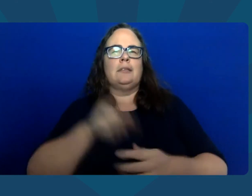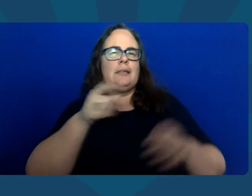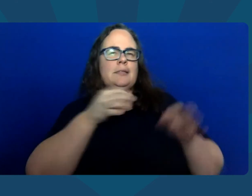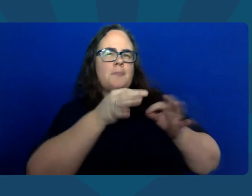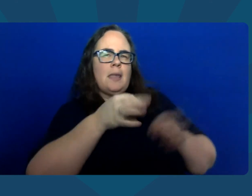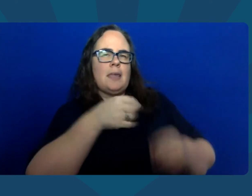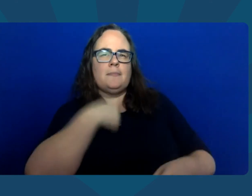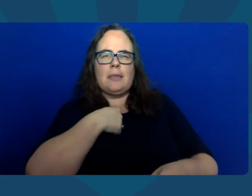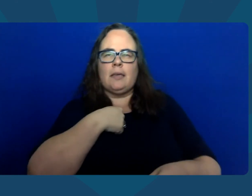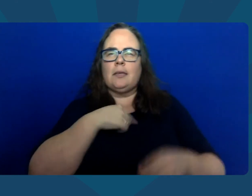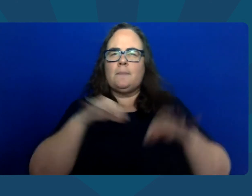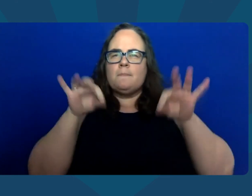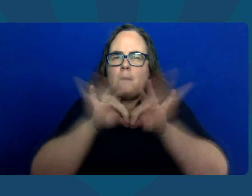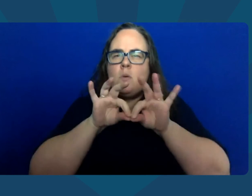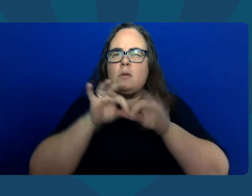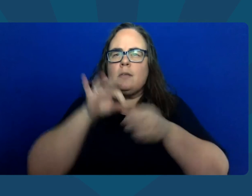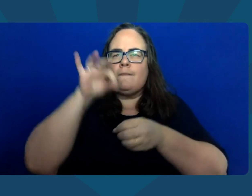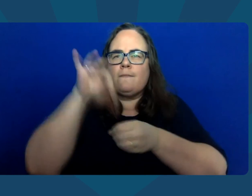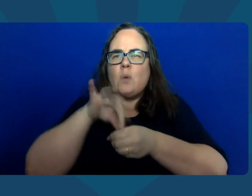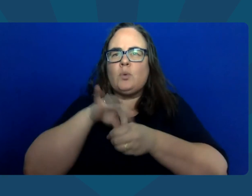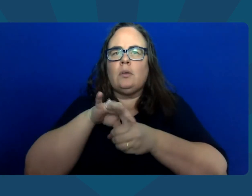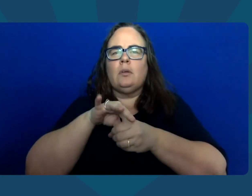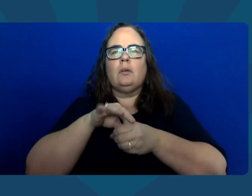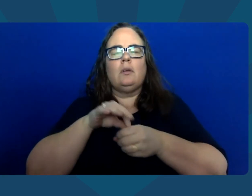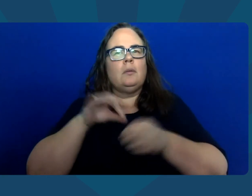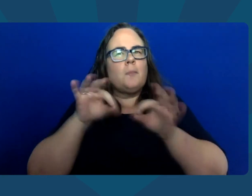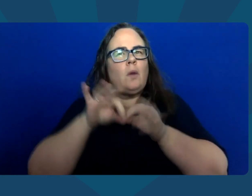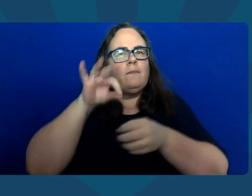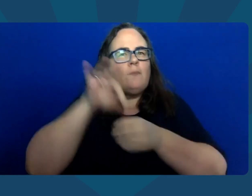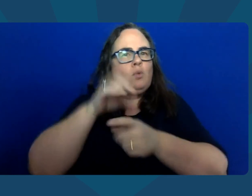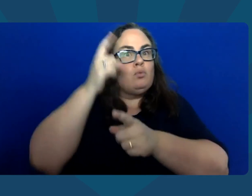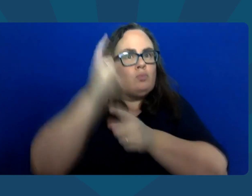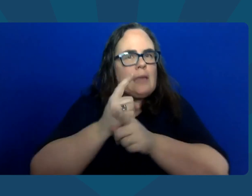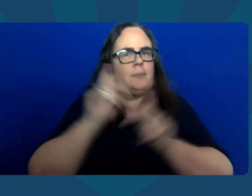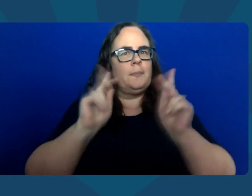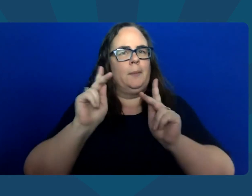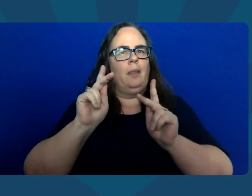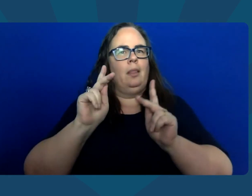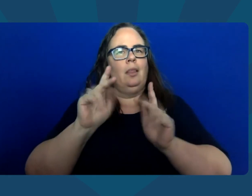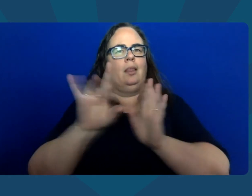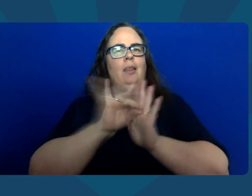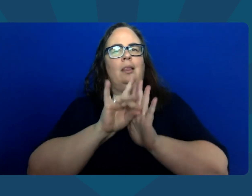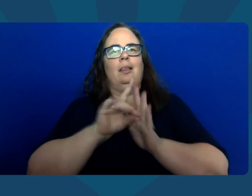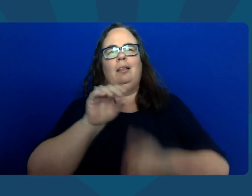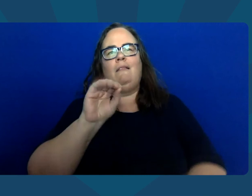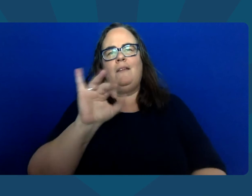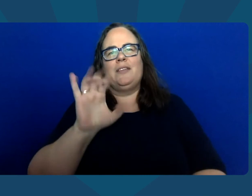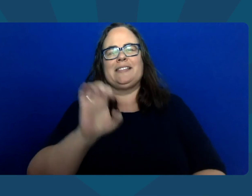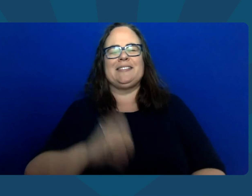He explained the importance of voting and voting the right people in office.